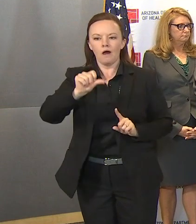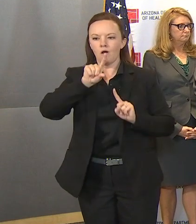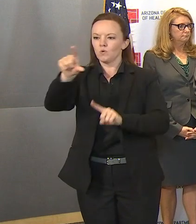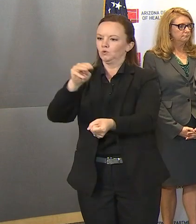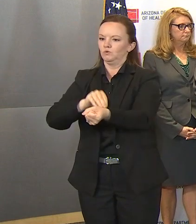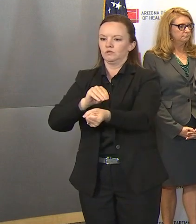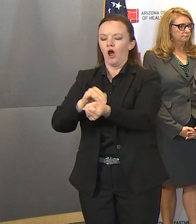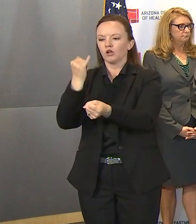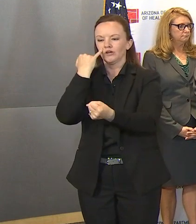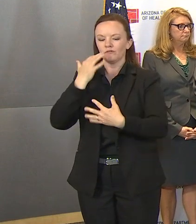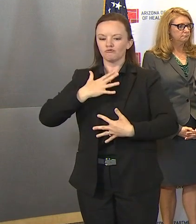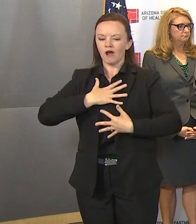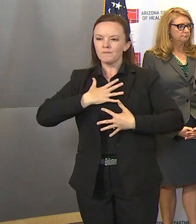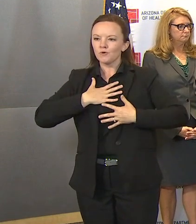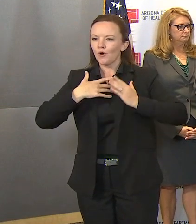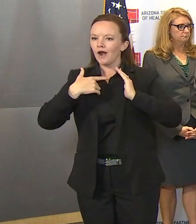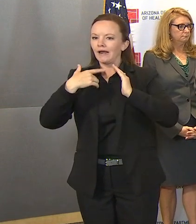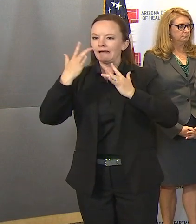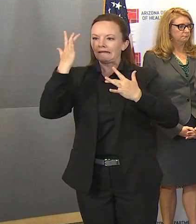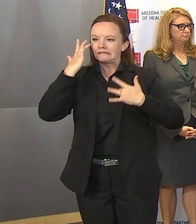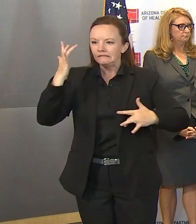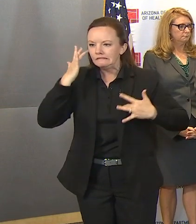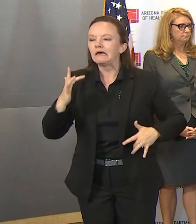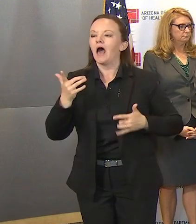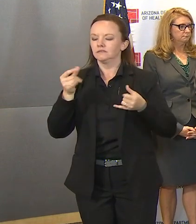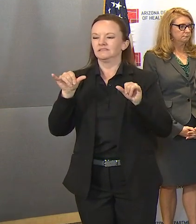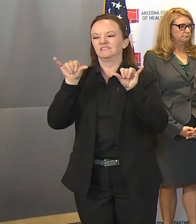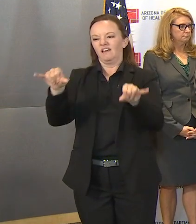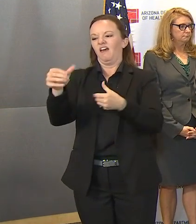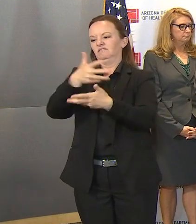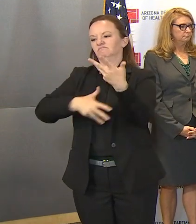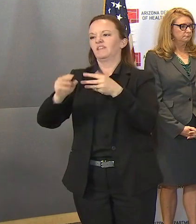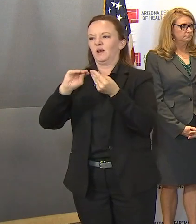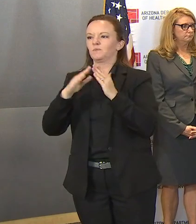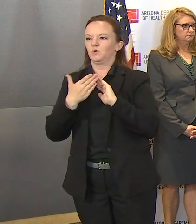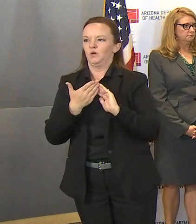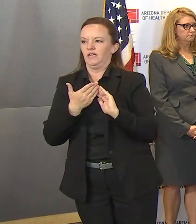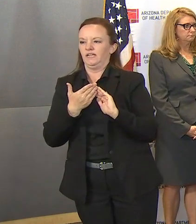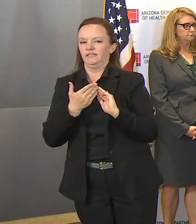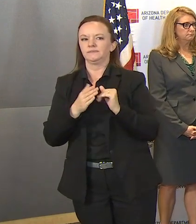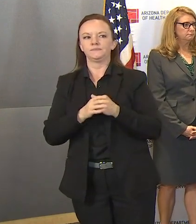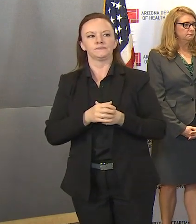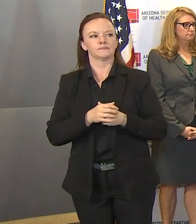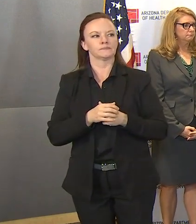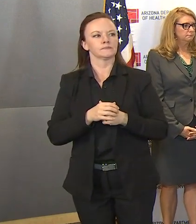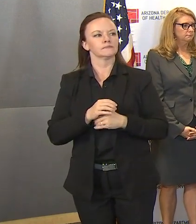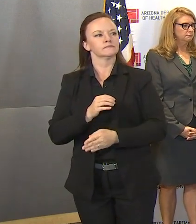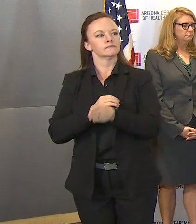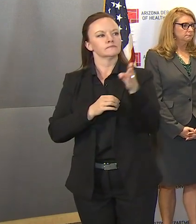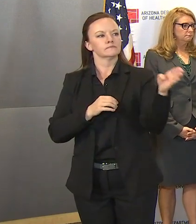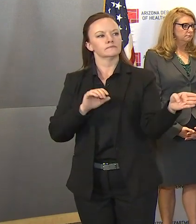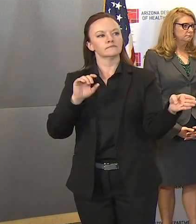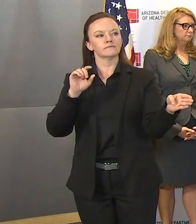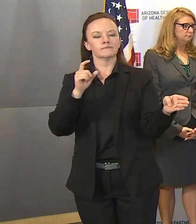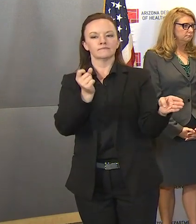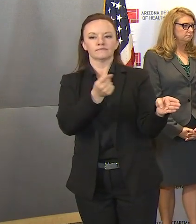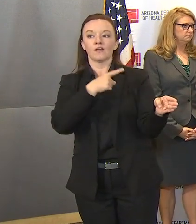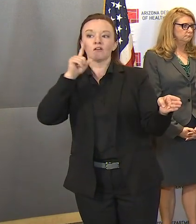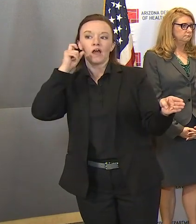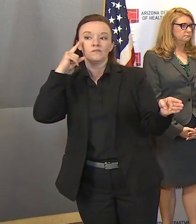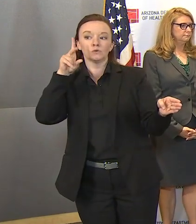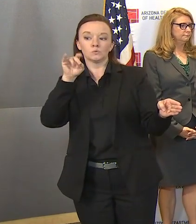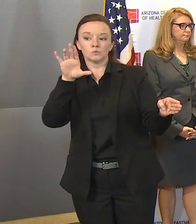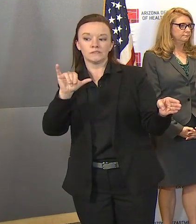with respiratory illness symptoms and are still in the community. Let's start here and then go back to 12. Governor Ducey, this question's for